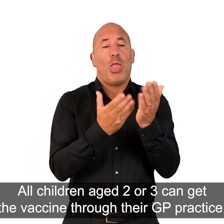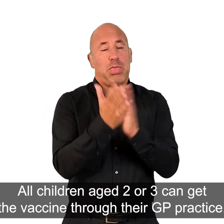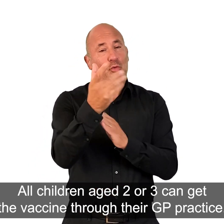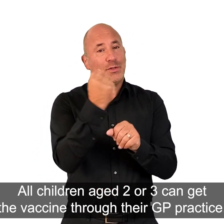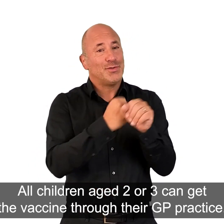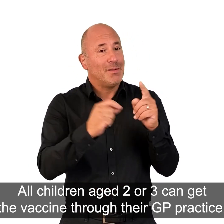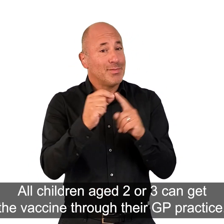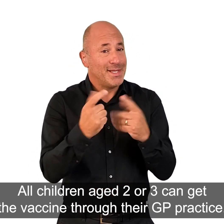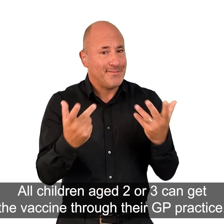practice.